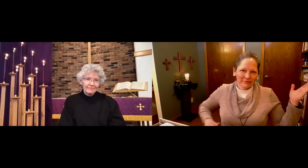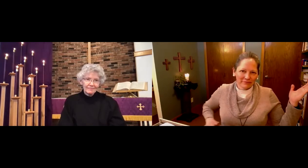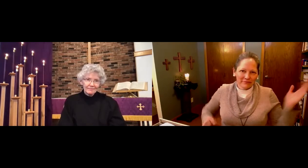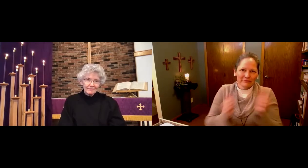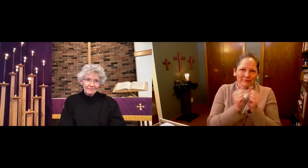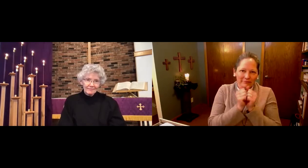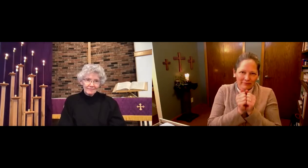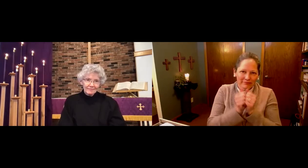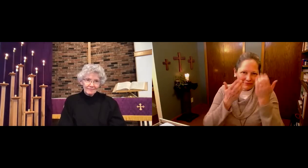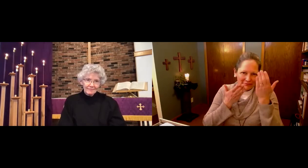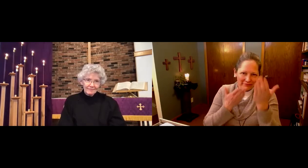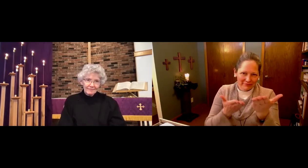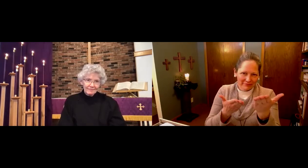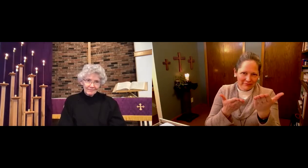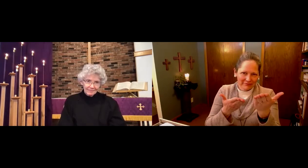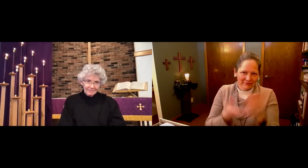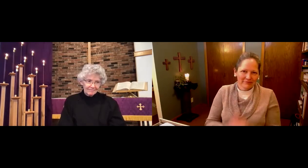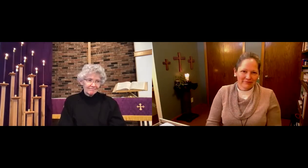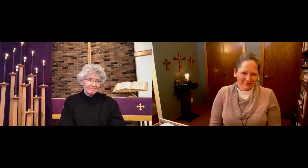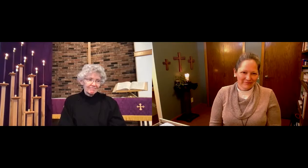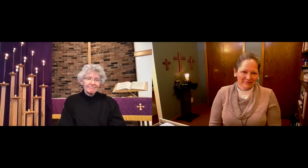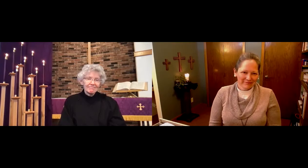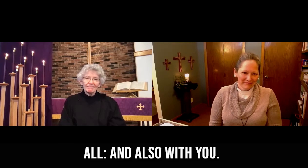Pastor Michelle, the Lord be with you.